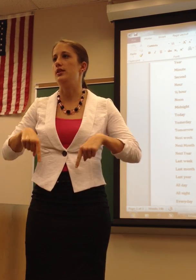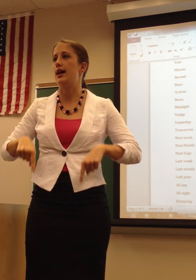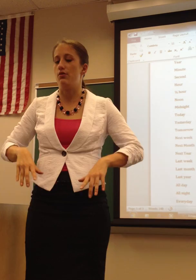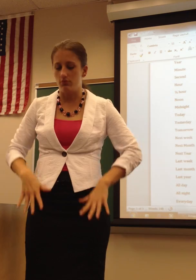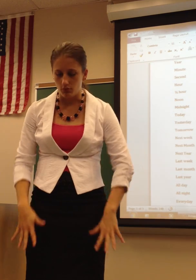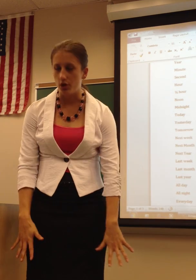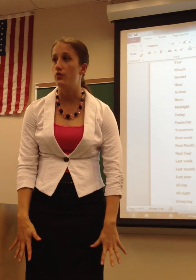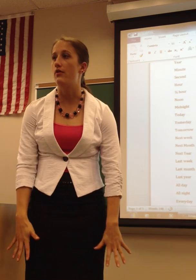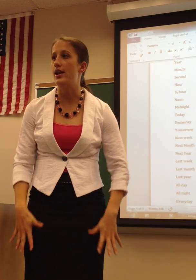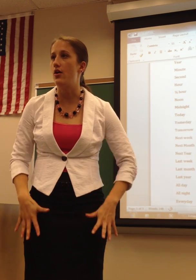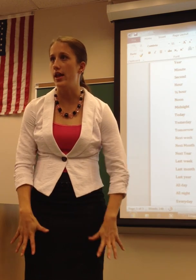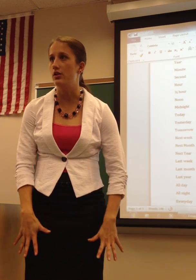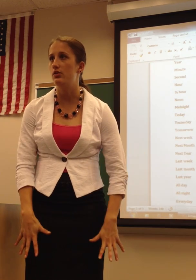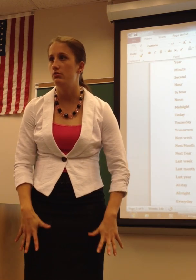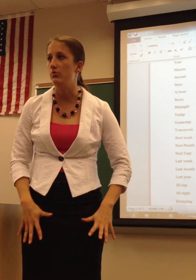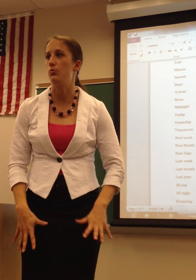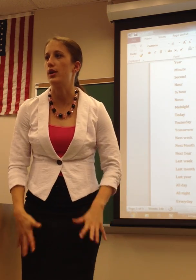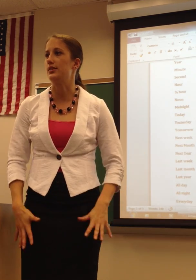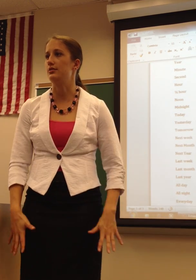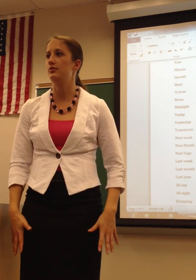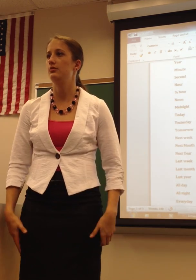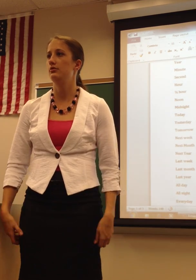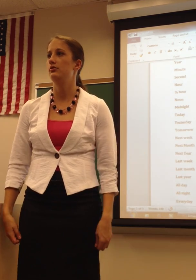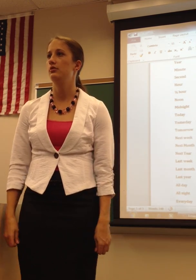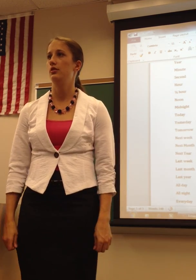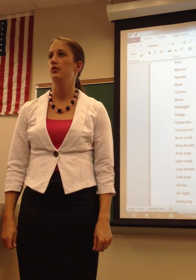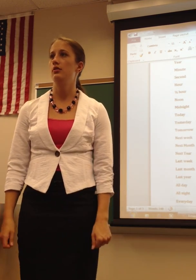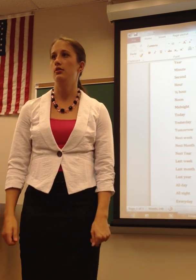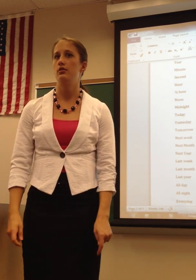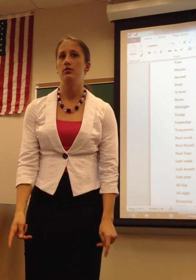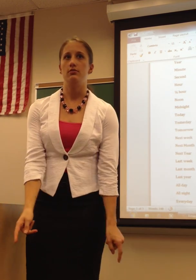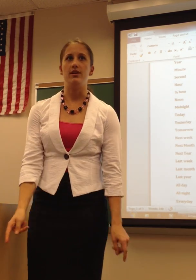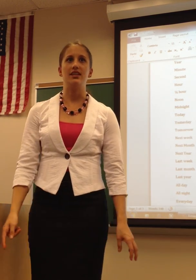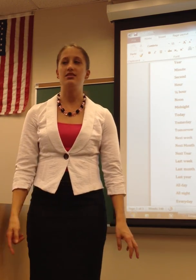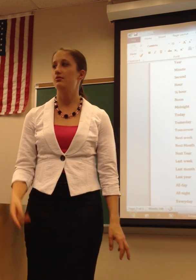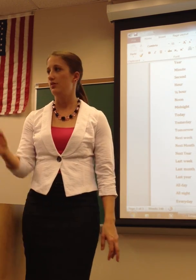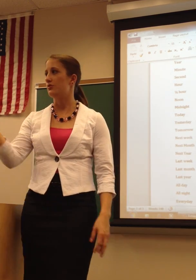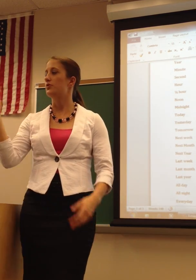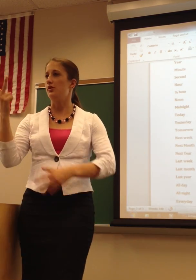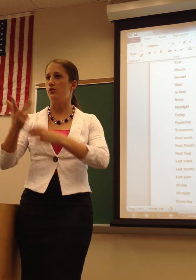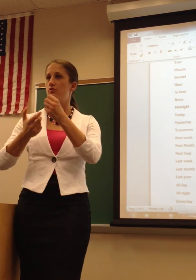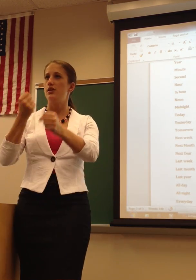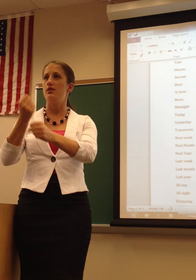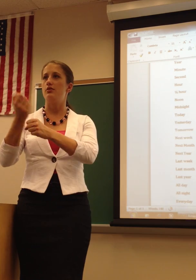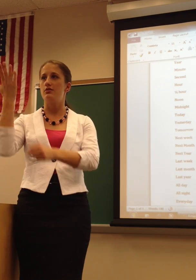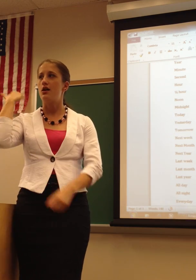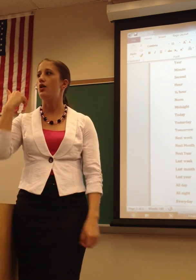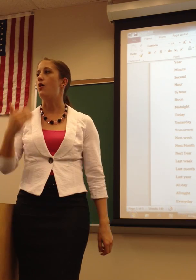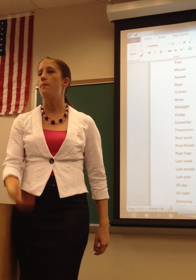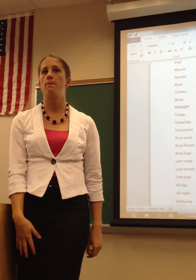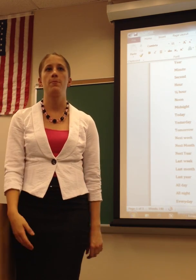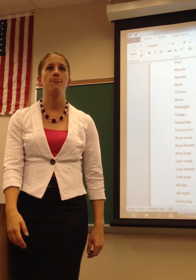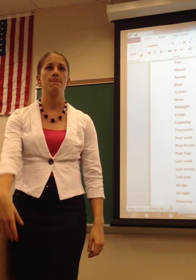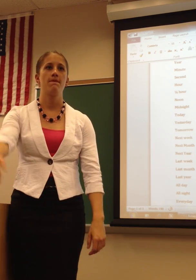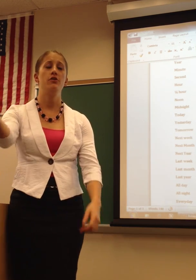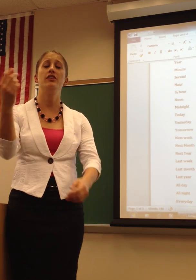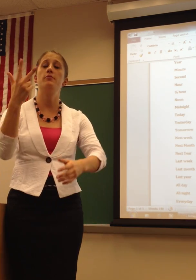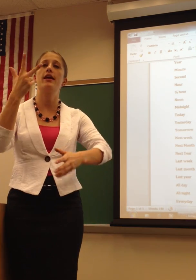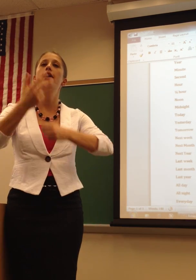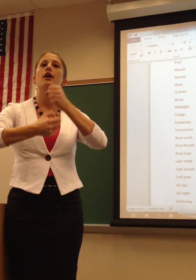down where you are right now, anchored, meaning present. Make sense? That was really good. 3 years ago. You can even be like